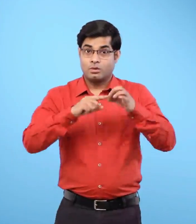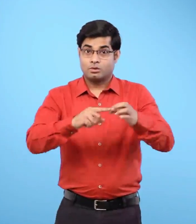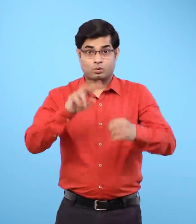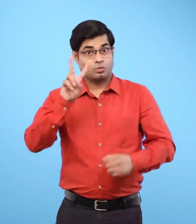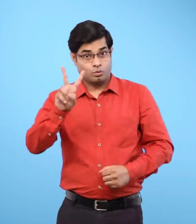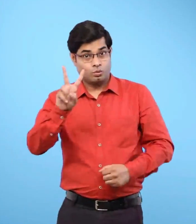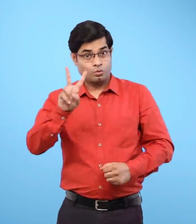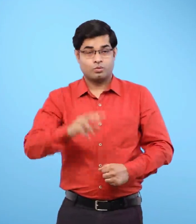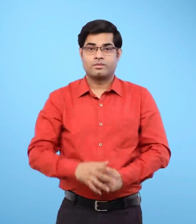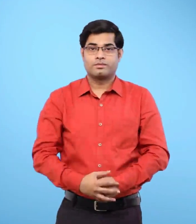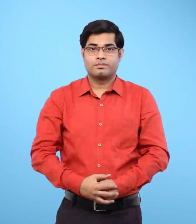Question 2.